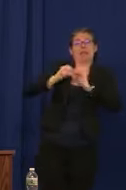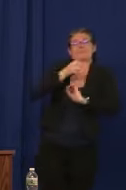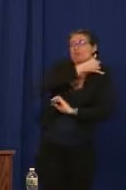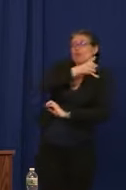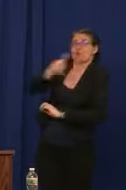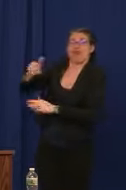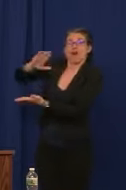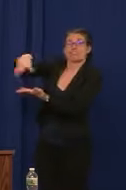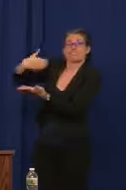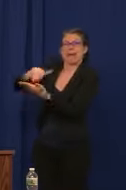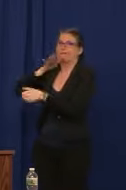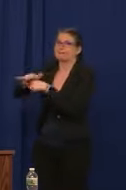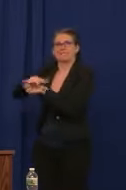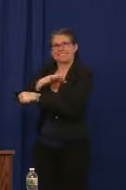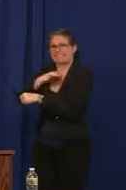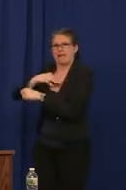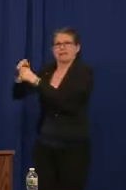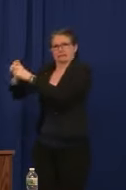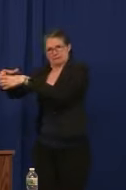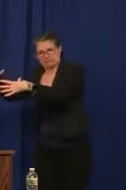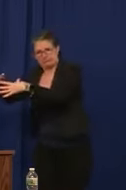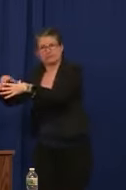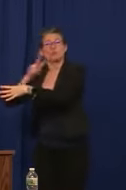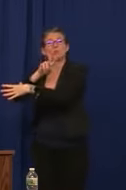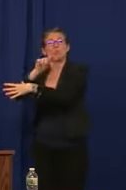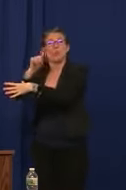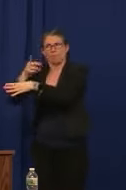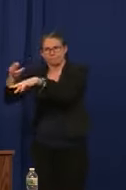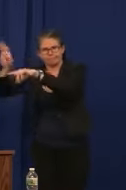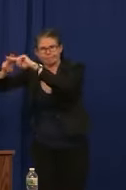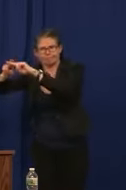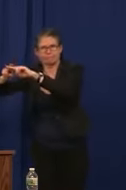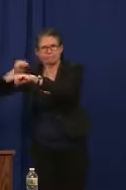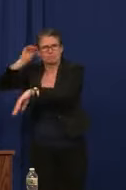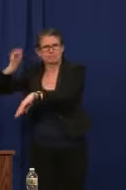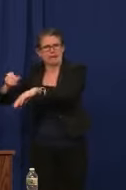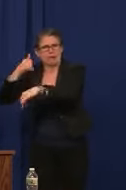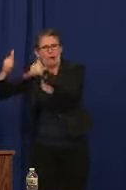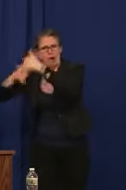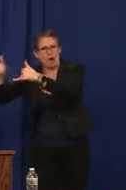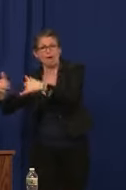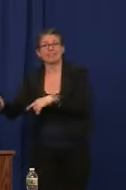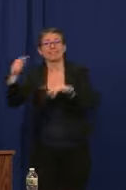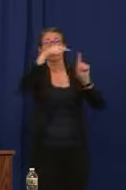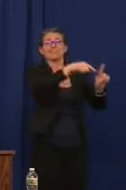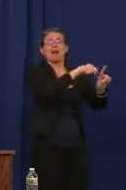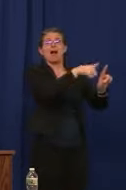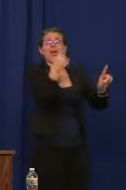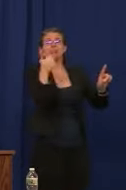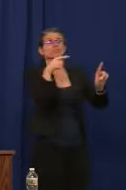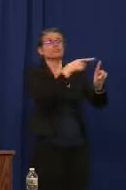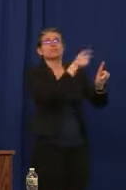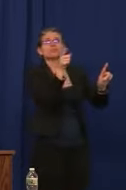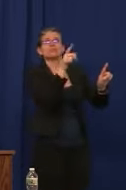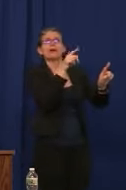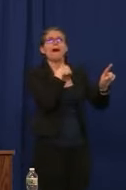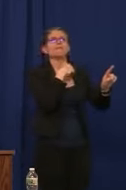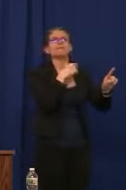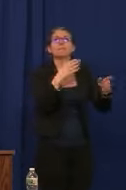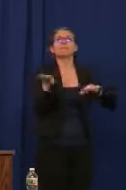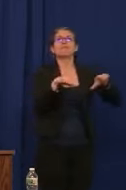offering help for people with behavioral and mental health issues. I can address that more perhaps tomorrow at a later